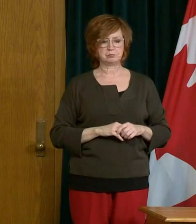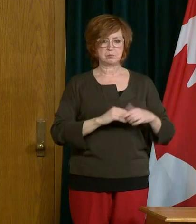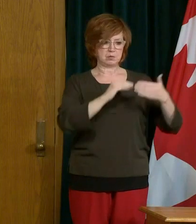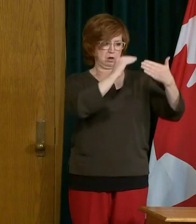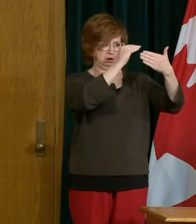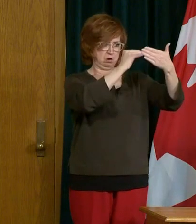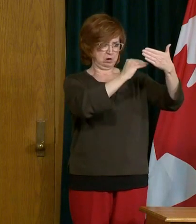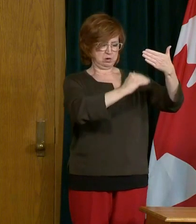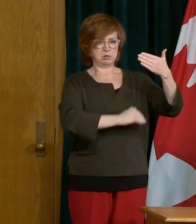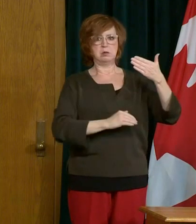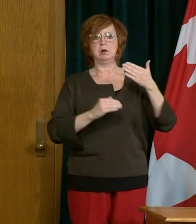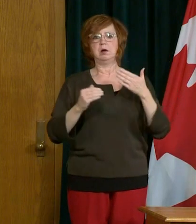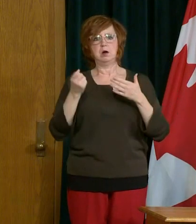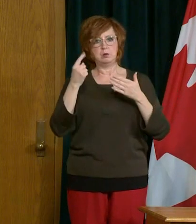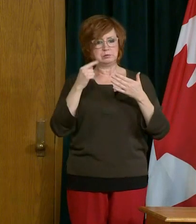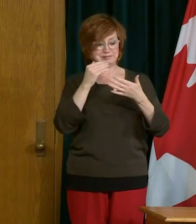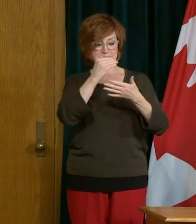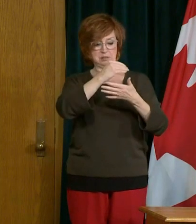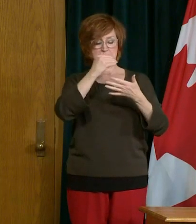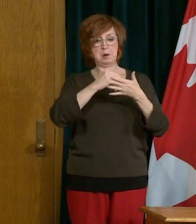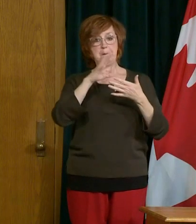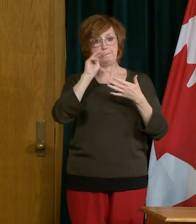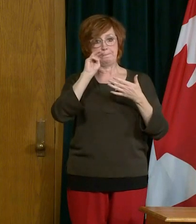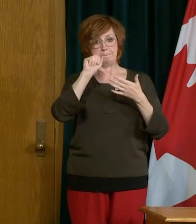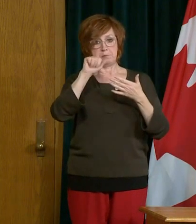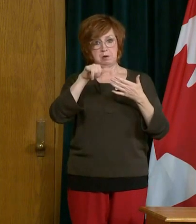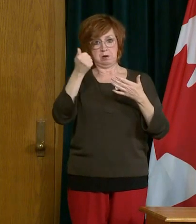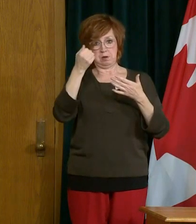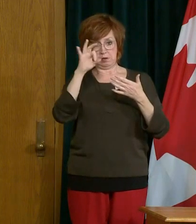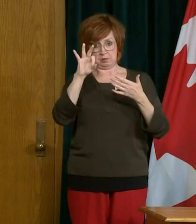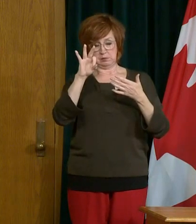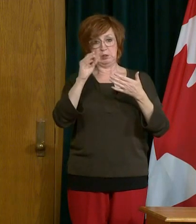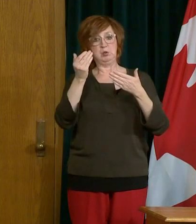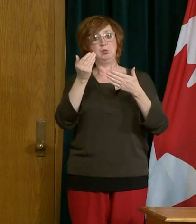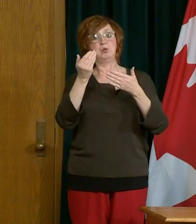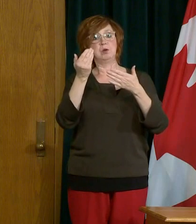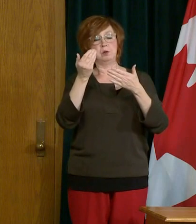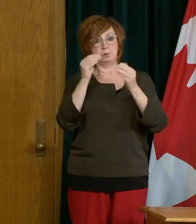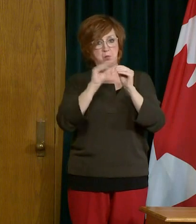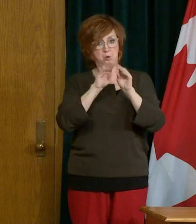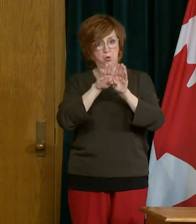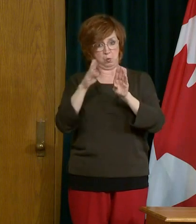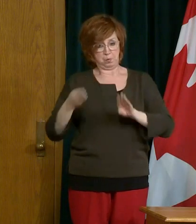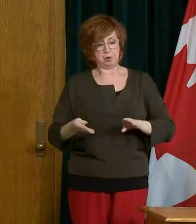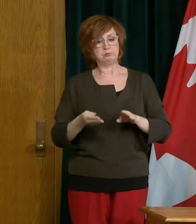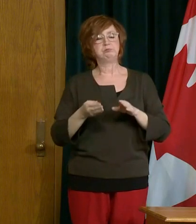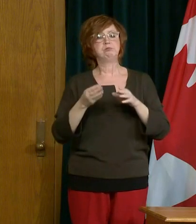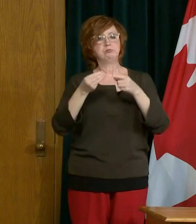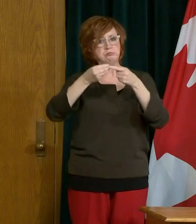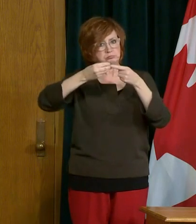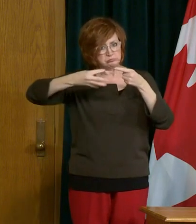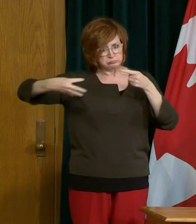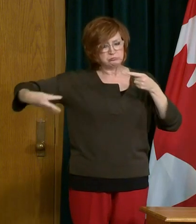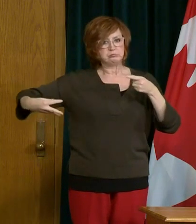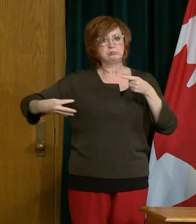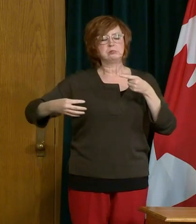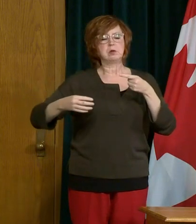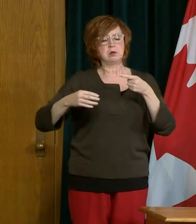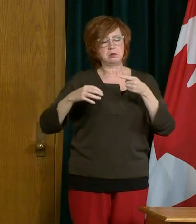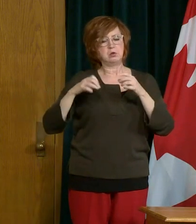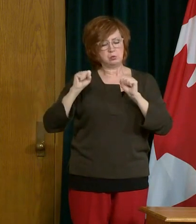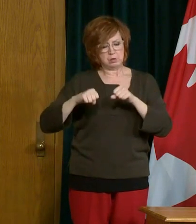allowed to reopen when Phase 2 starts on May the 19th. So today we are announcing additional support for those